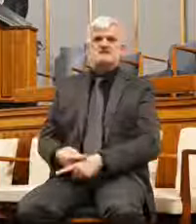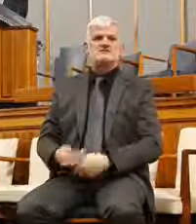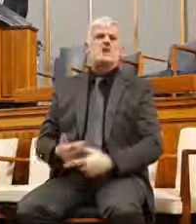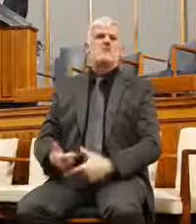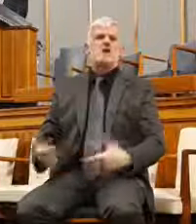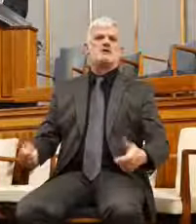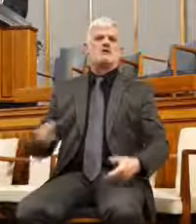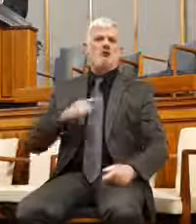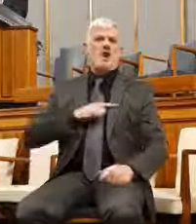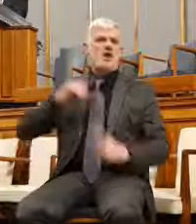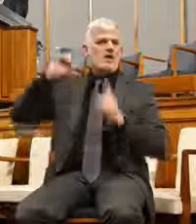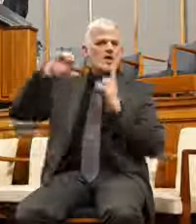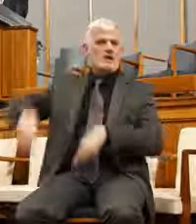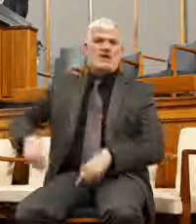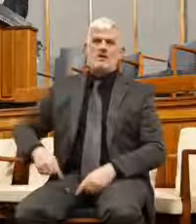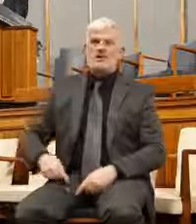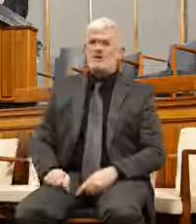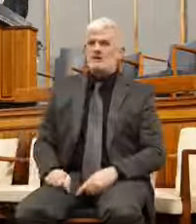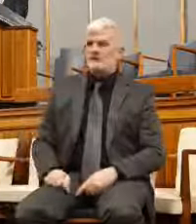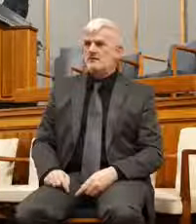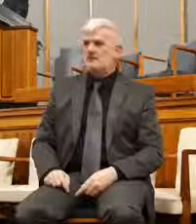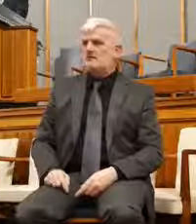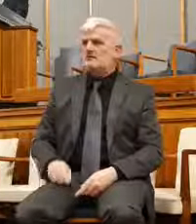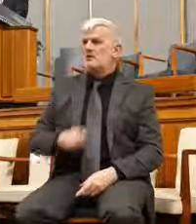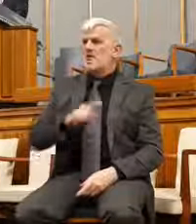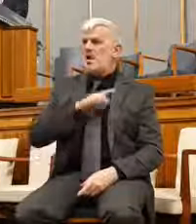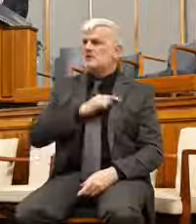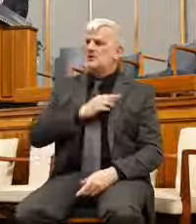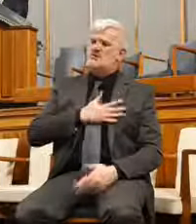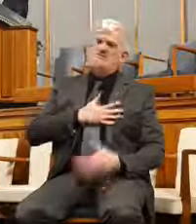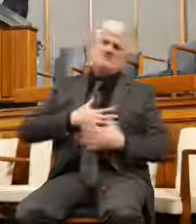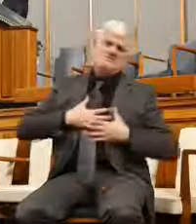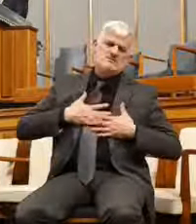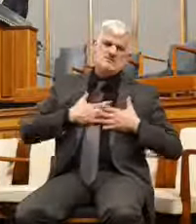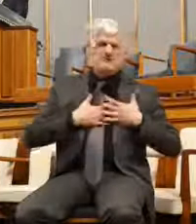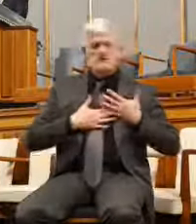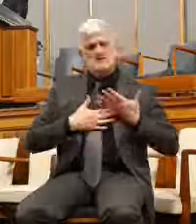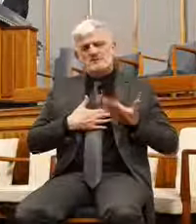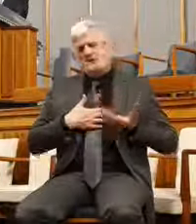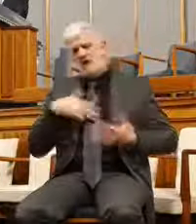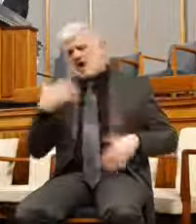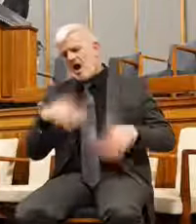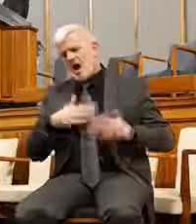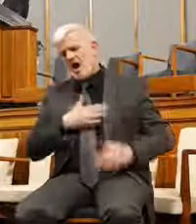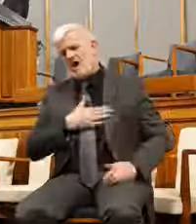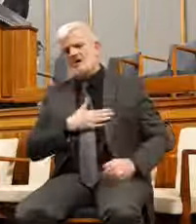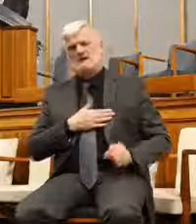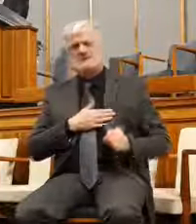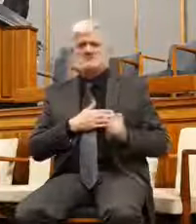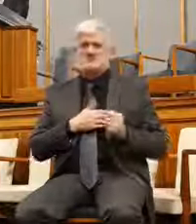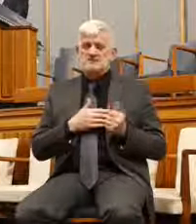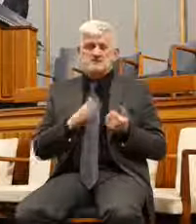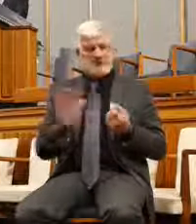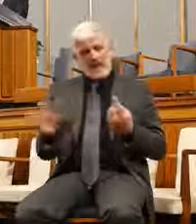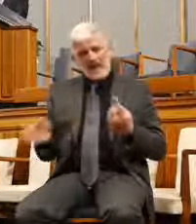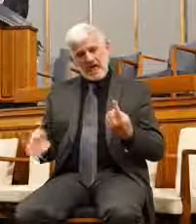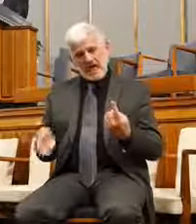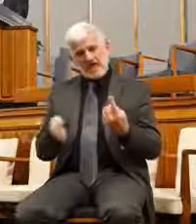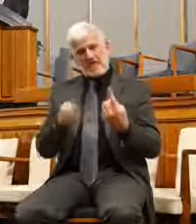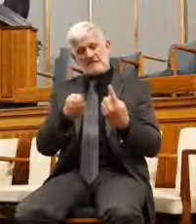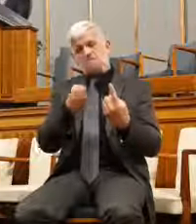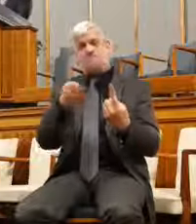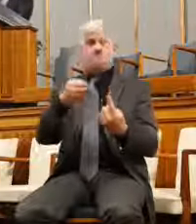God, and you have many sorrows and much heartache and no ultimate purpose. Dear